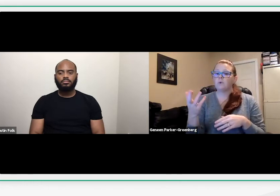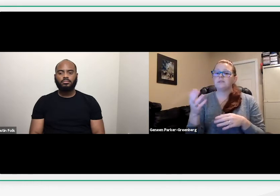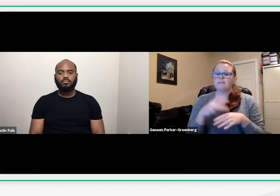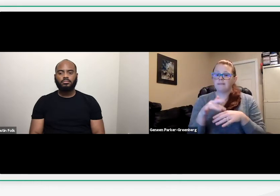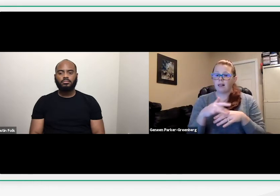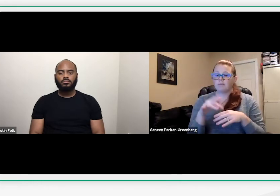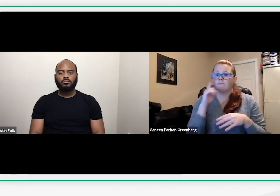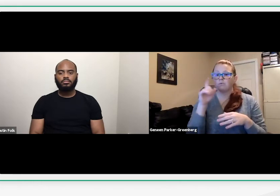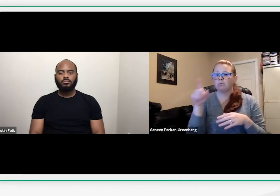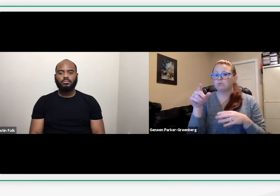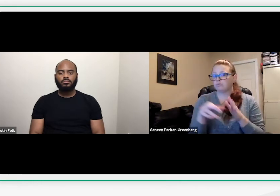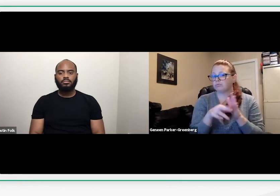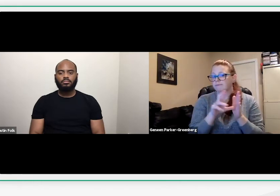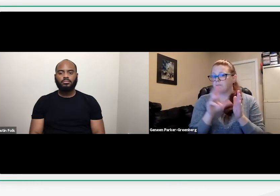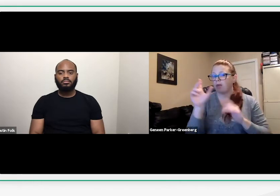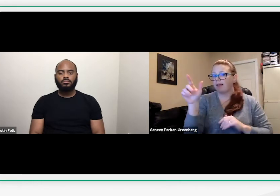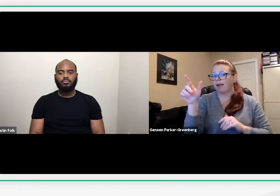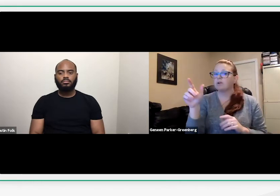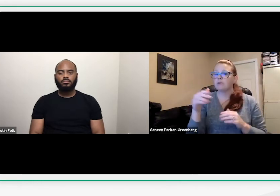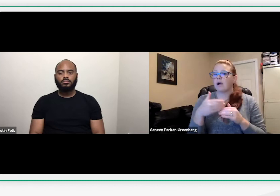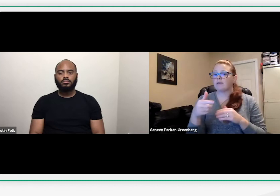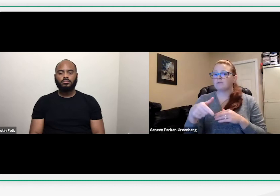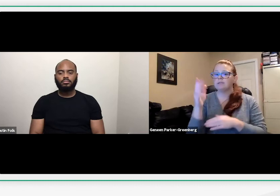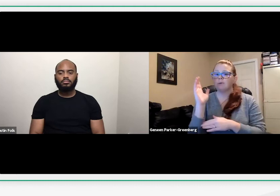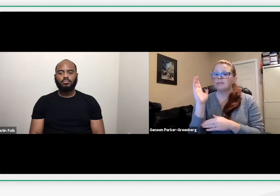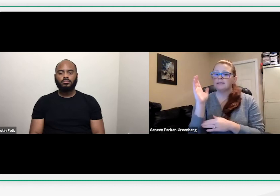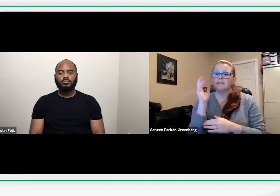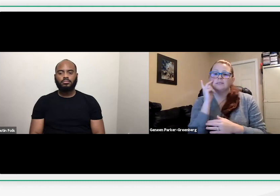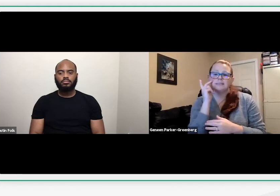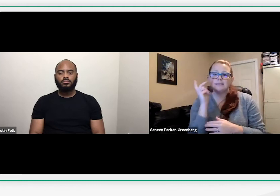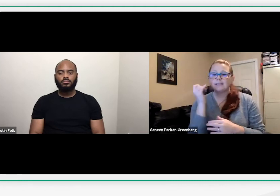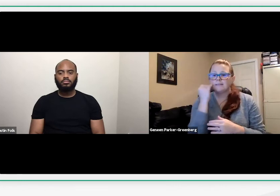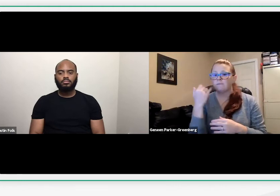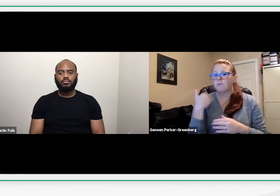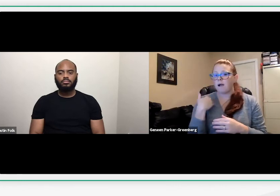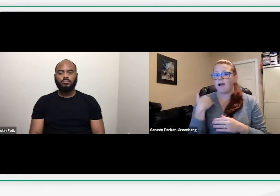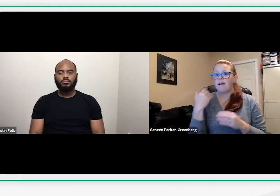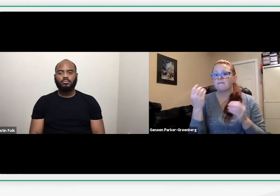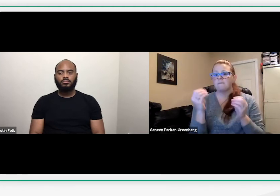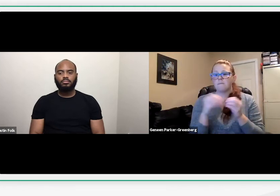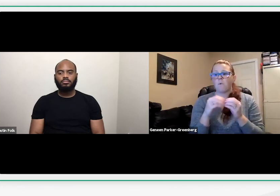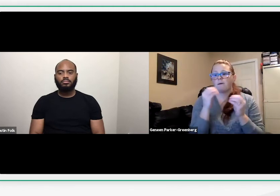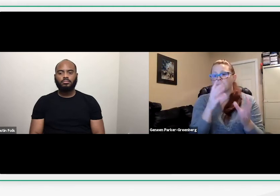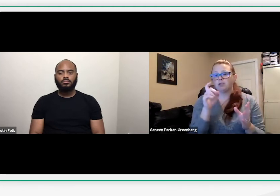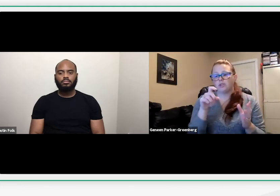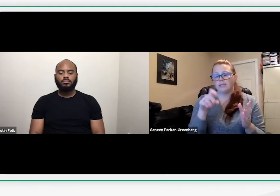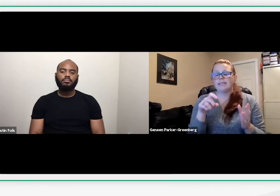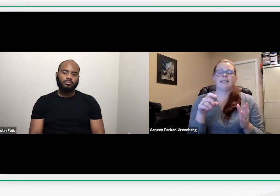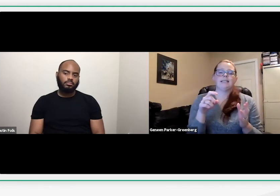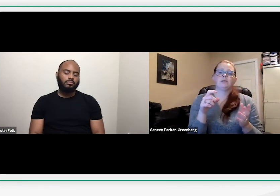that as well. There are resources available for you to review later after this presentation to